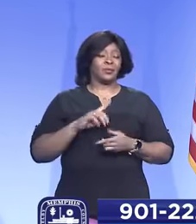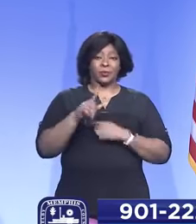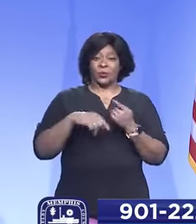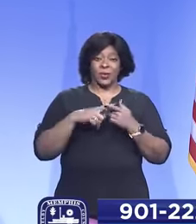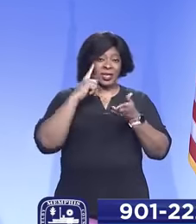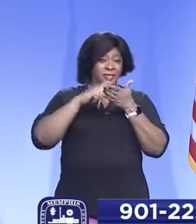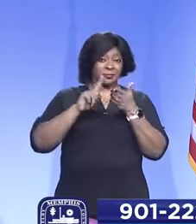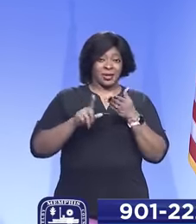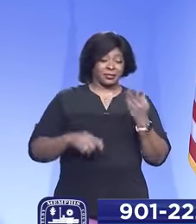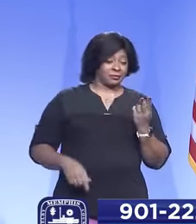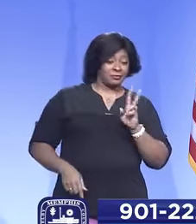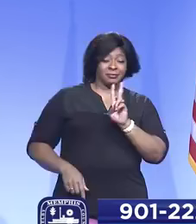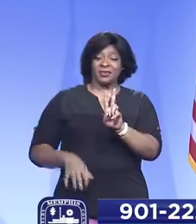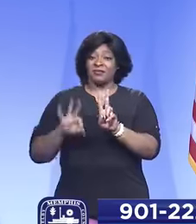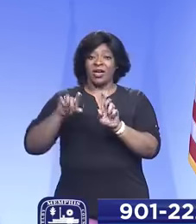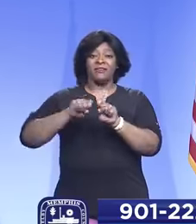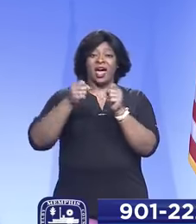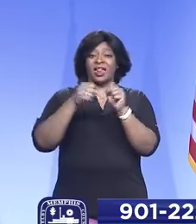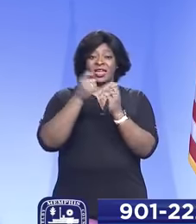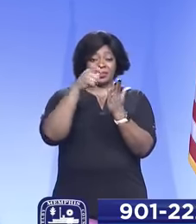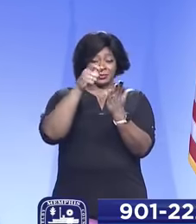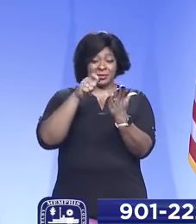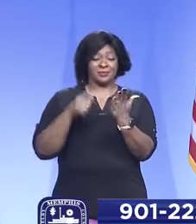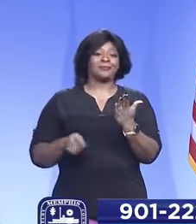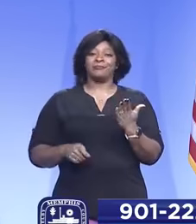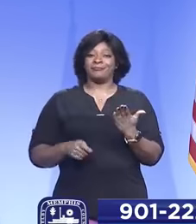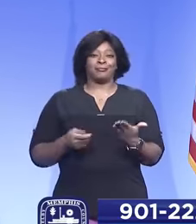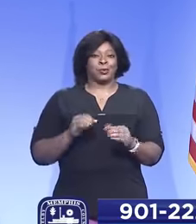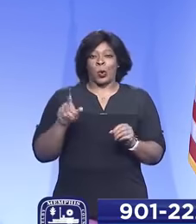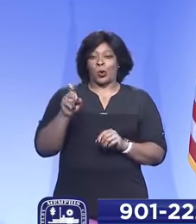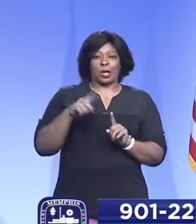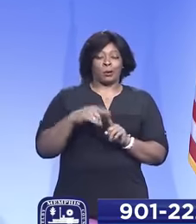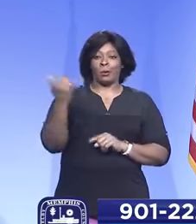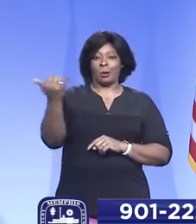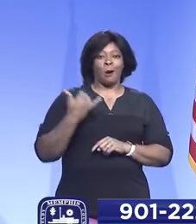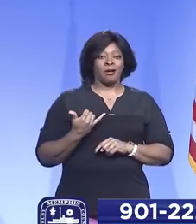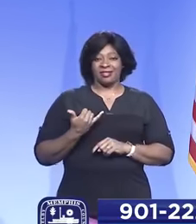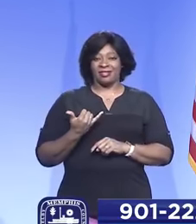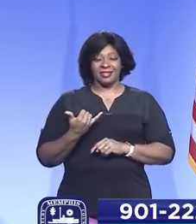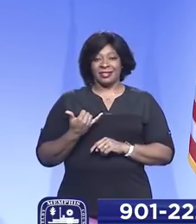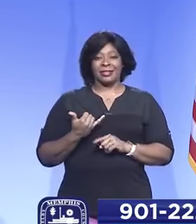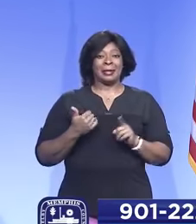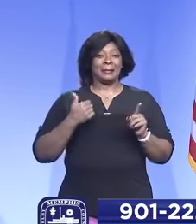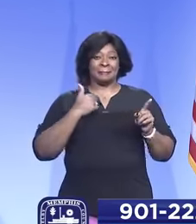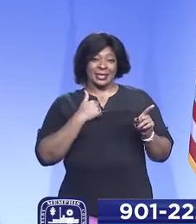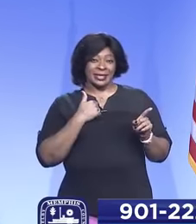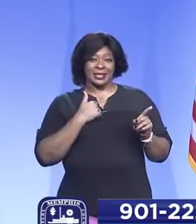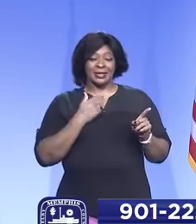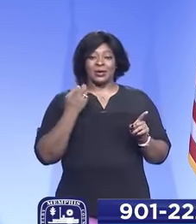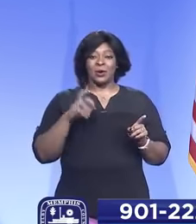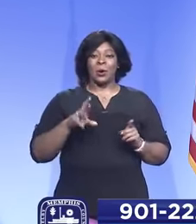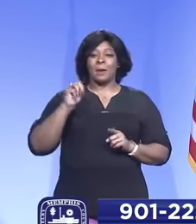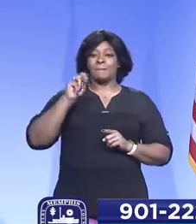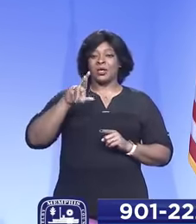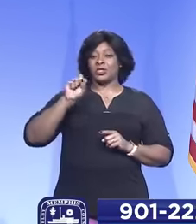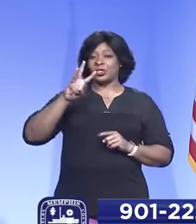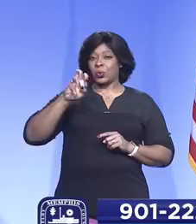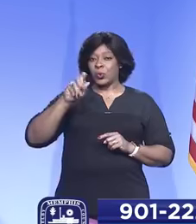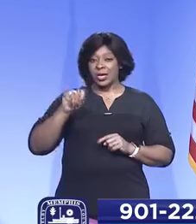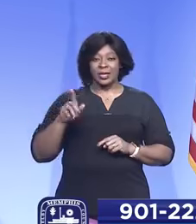the inspectors find you in violation, there's really no need to call me, Mr.